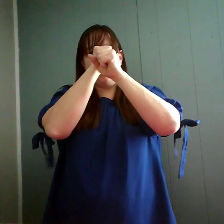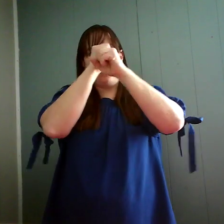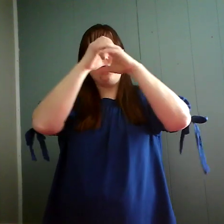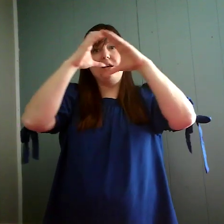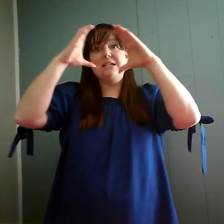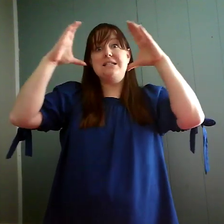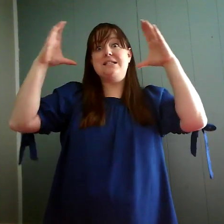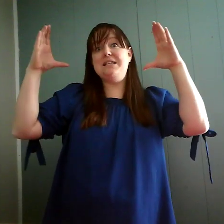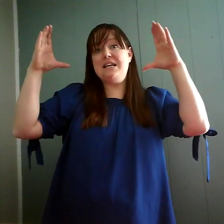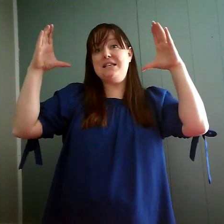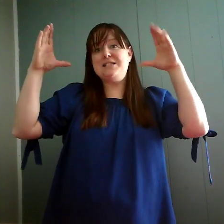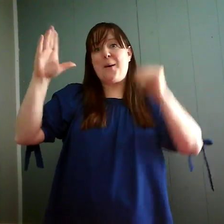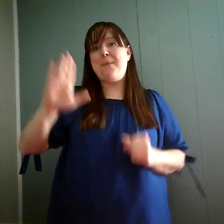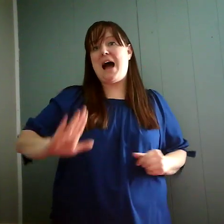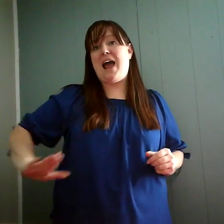go scenes by the